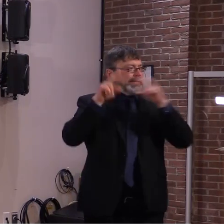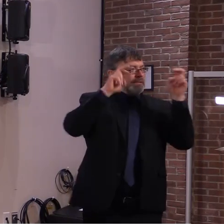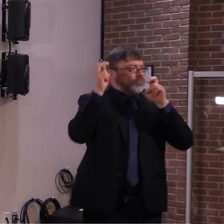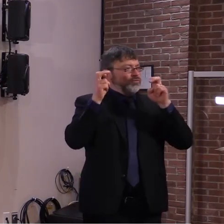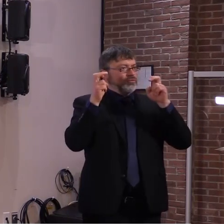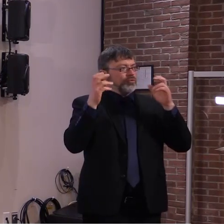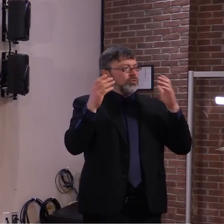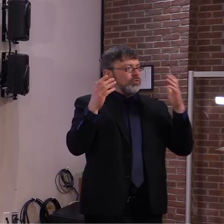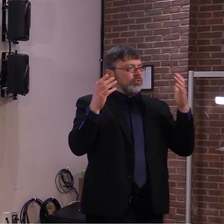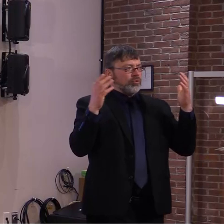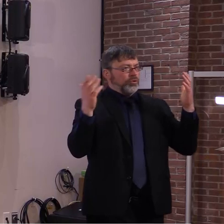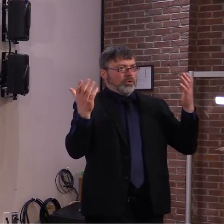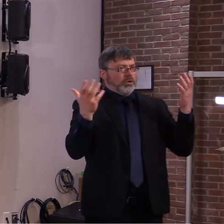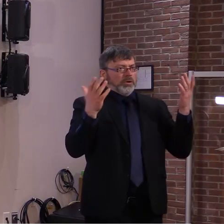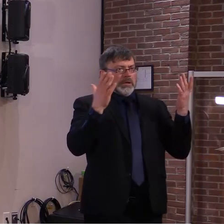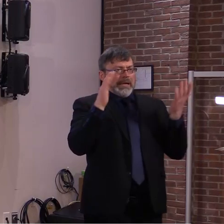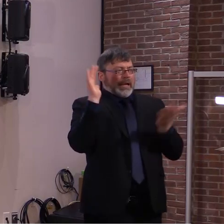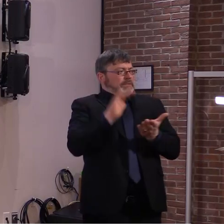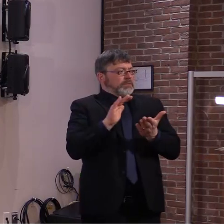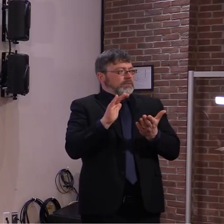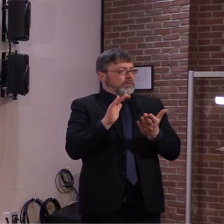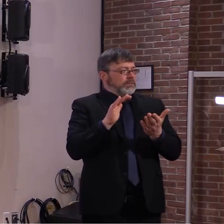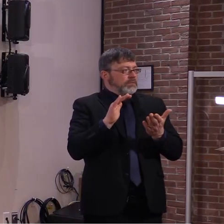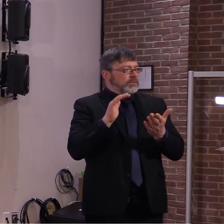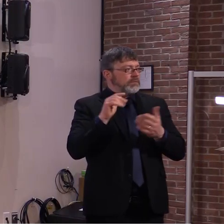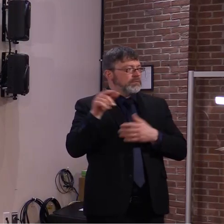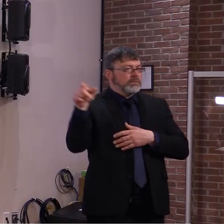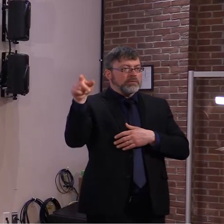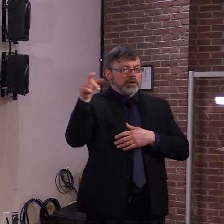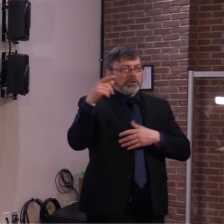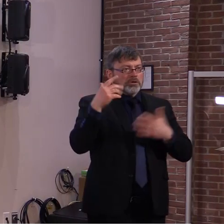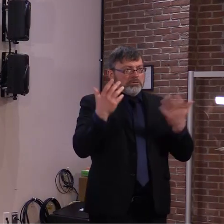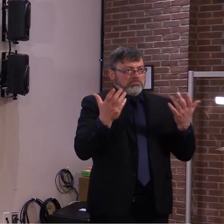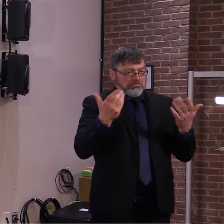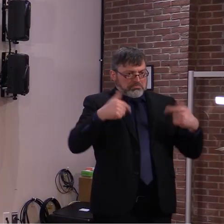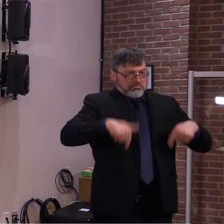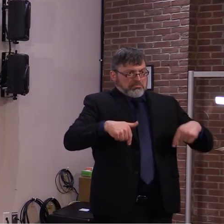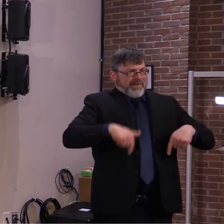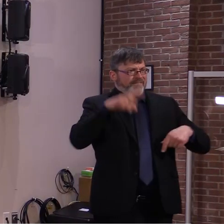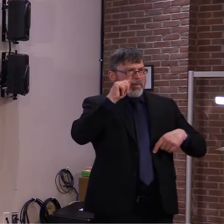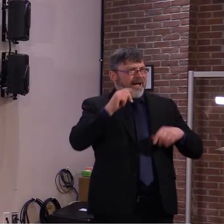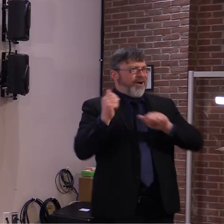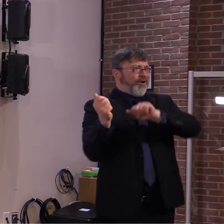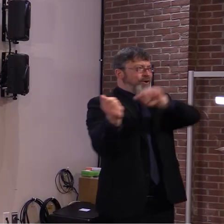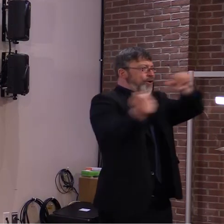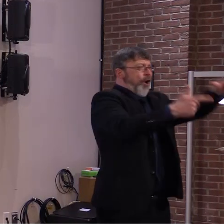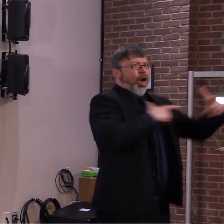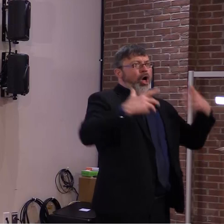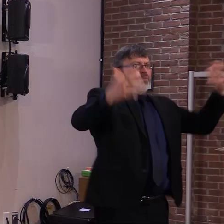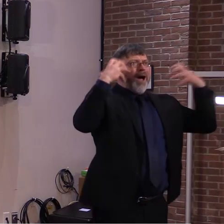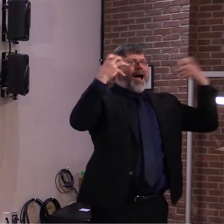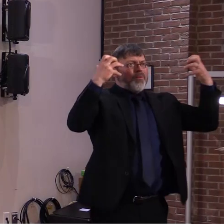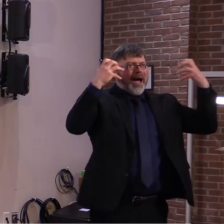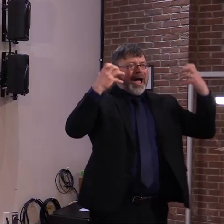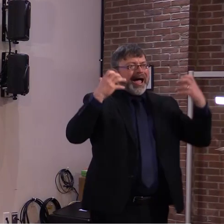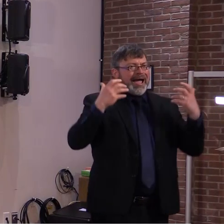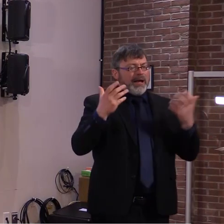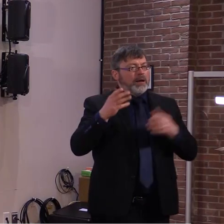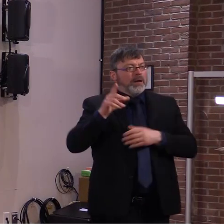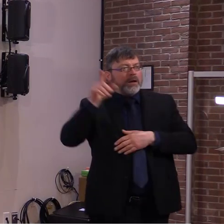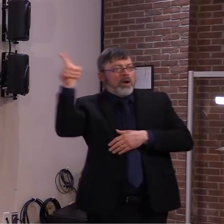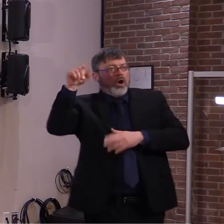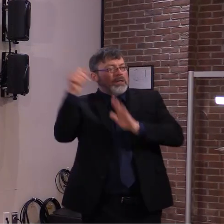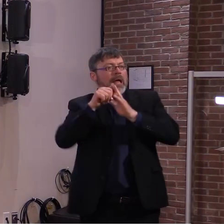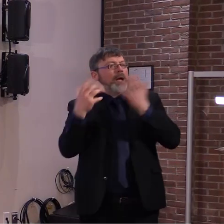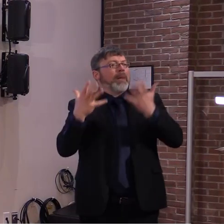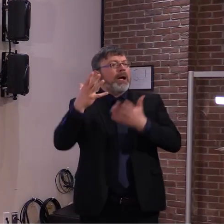getting shots in arms as quickly as possible. We're not experiencing that in Vermont. Demand is still high.